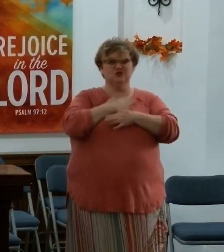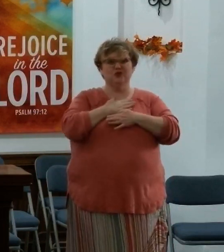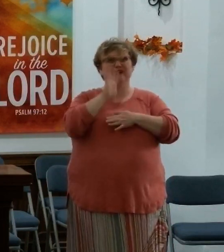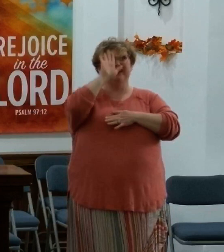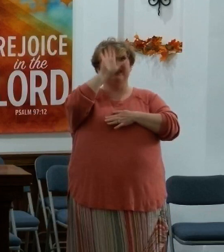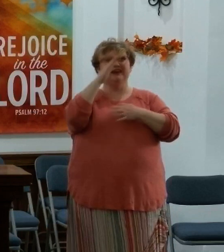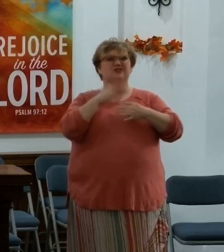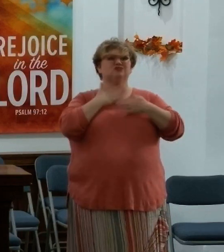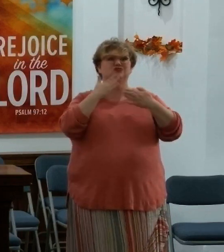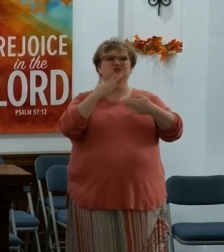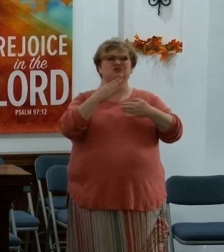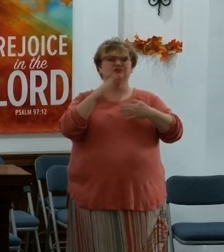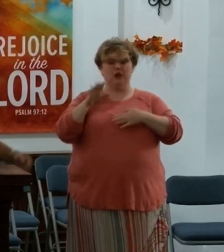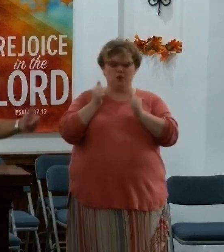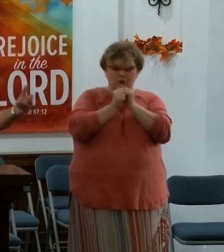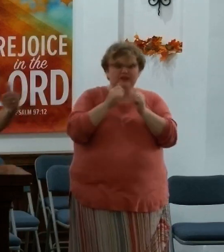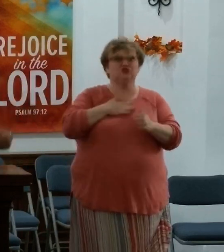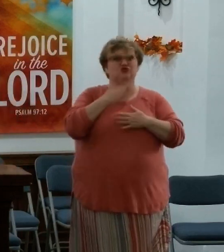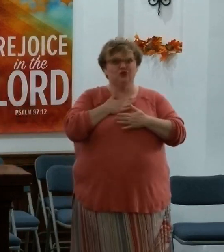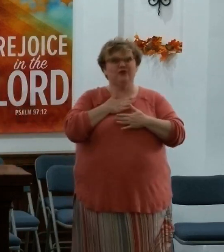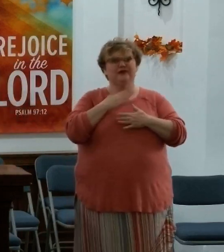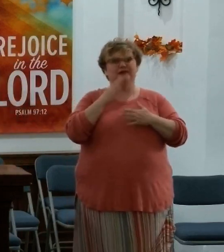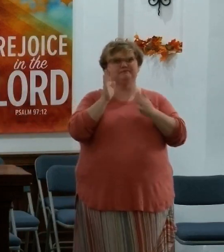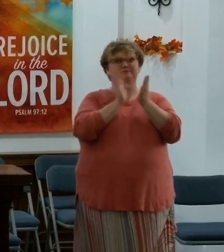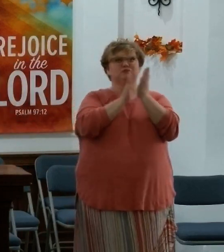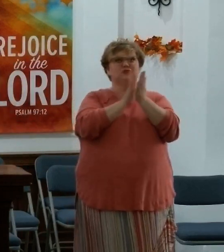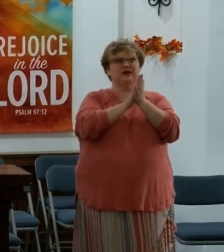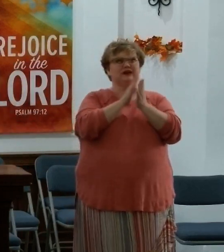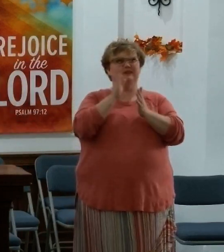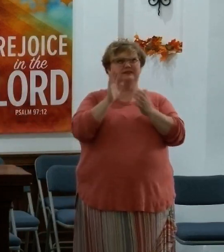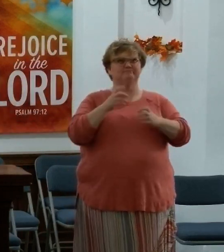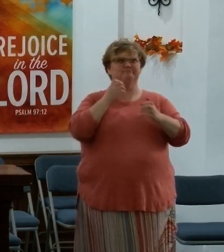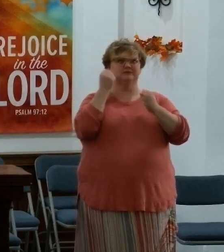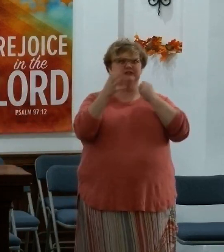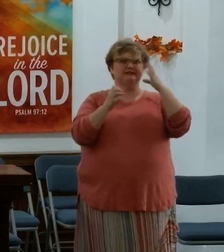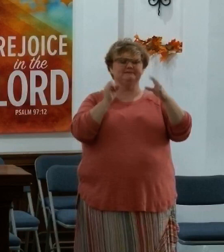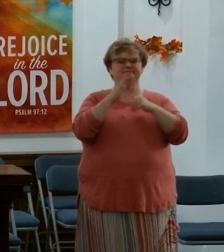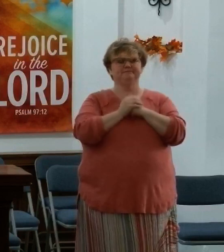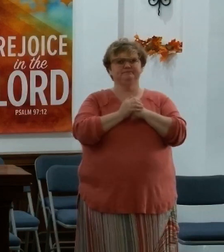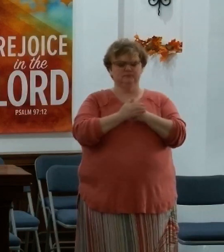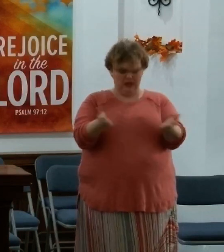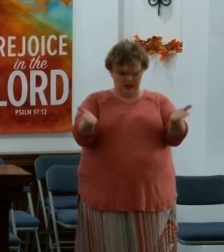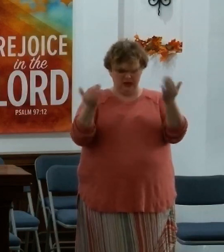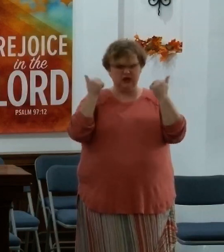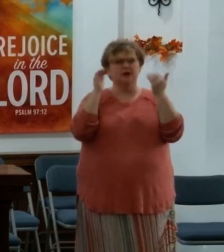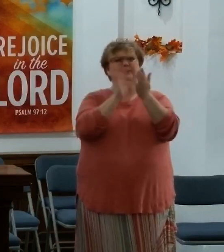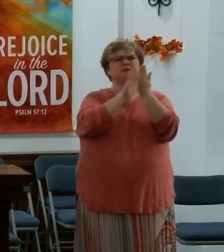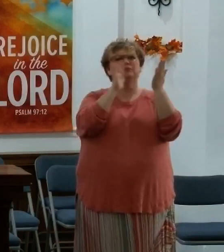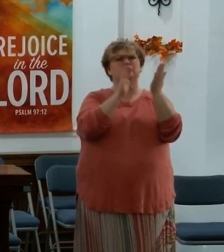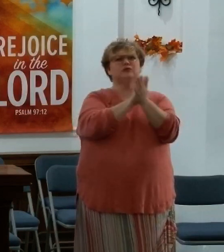His praises sing. Men, would you come forward? Come in praise and